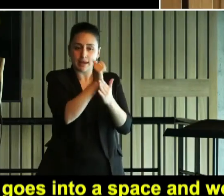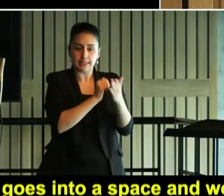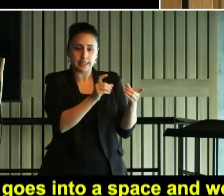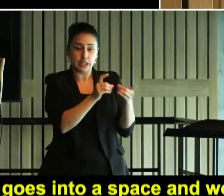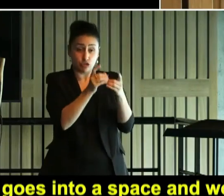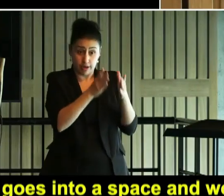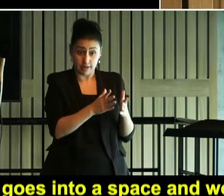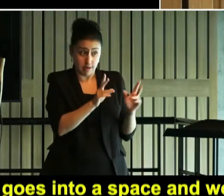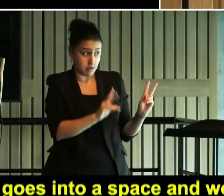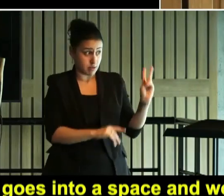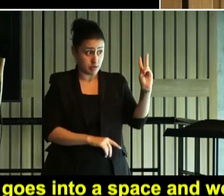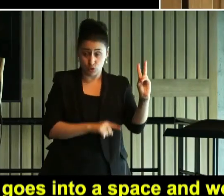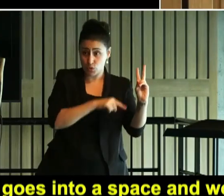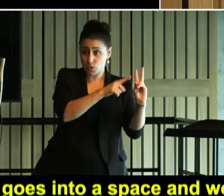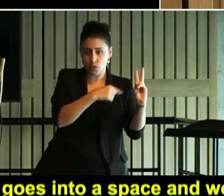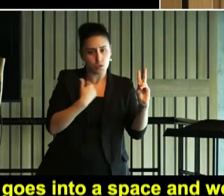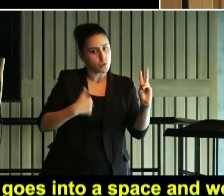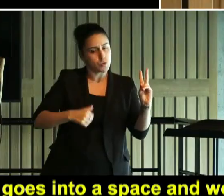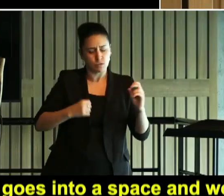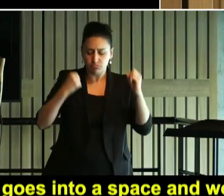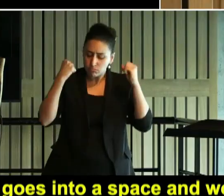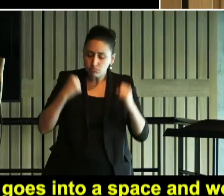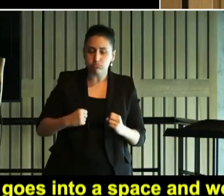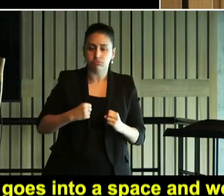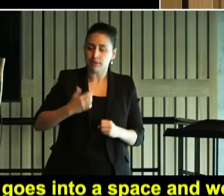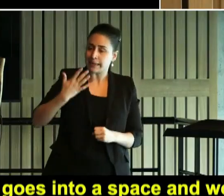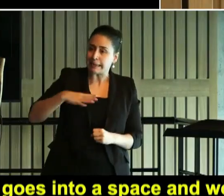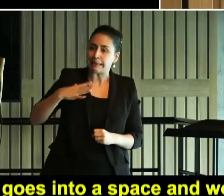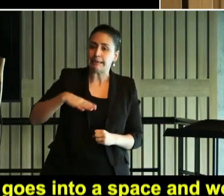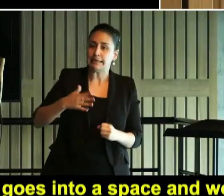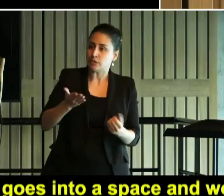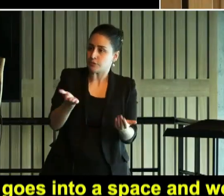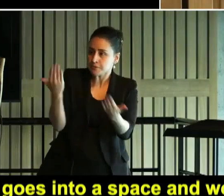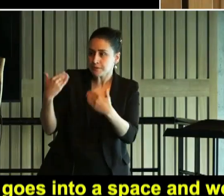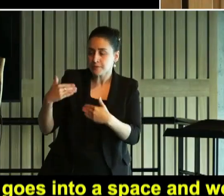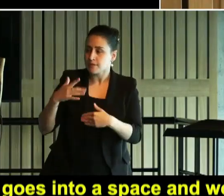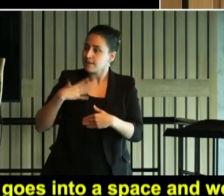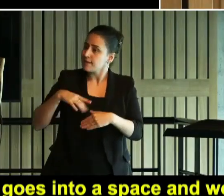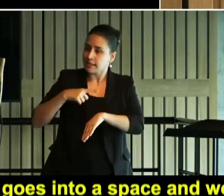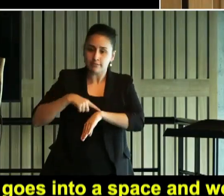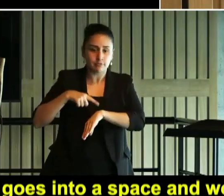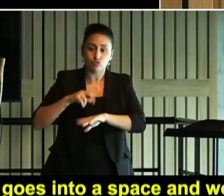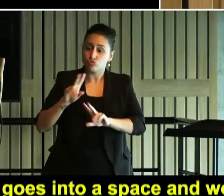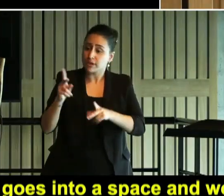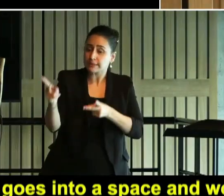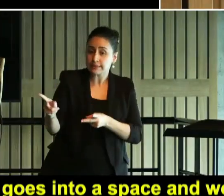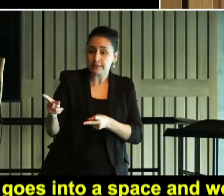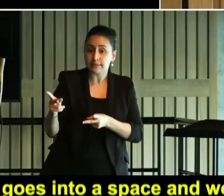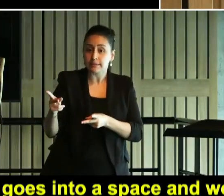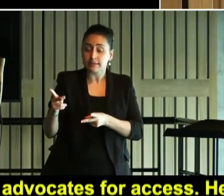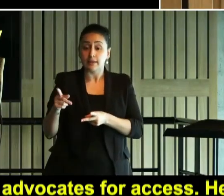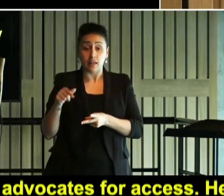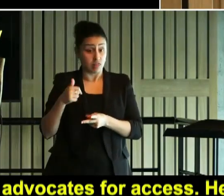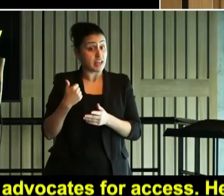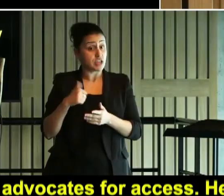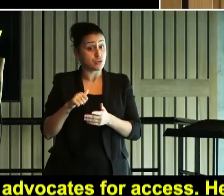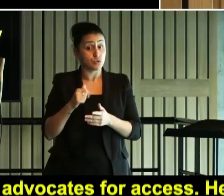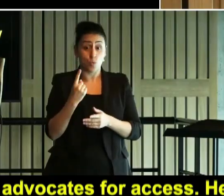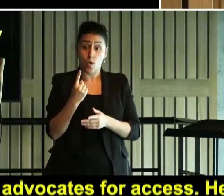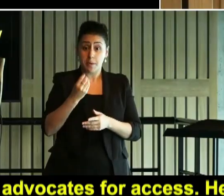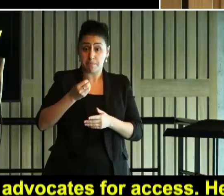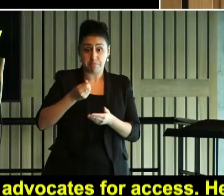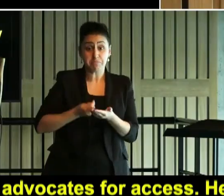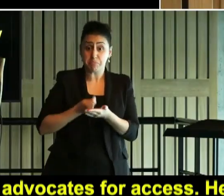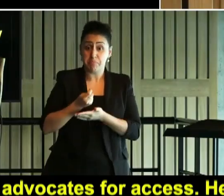for that show, really stood for the needs of rest. I think they ended up having Wednesday as a paid rest day for